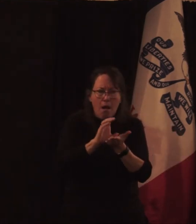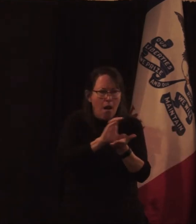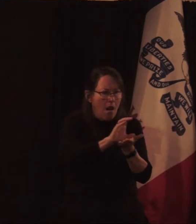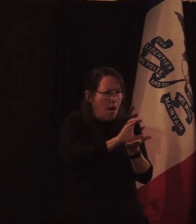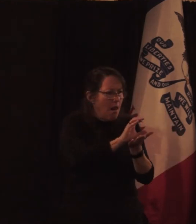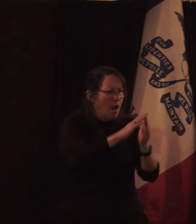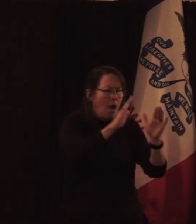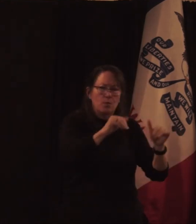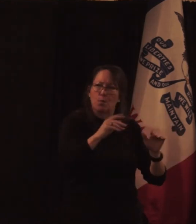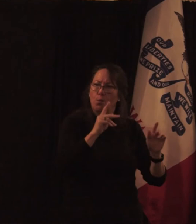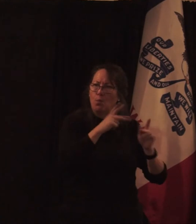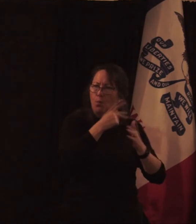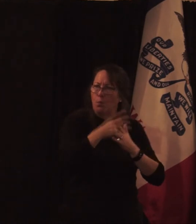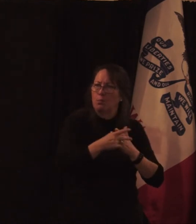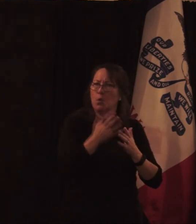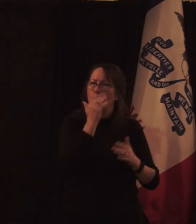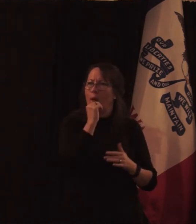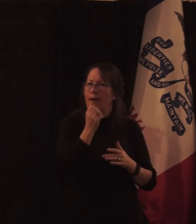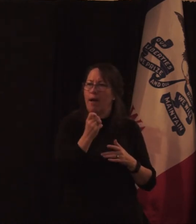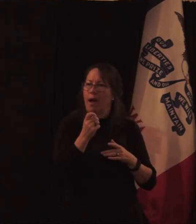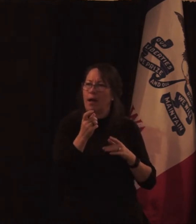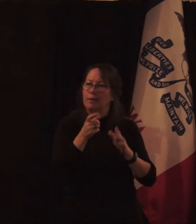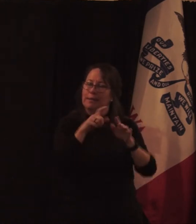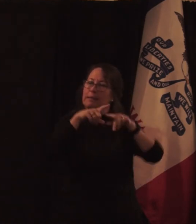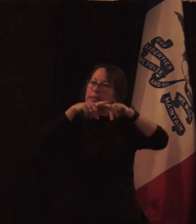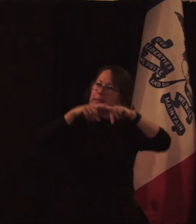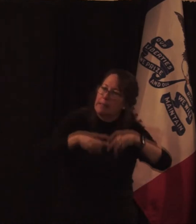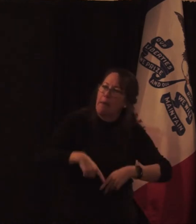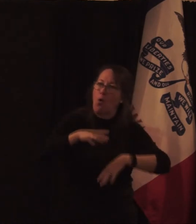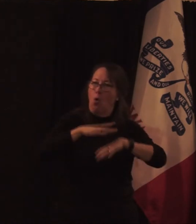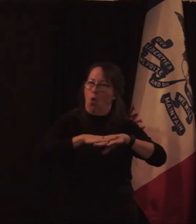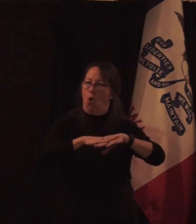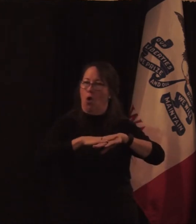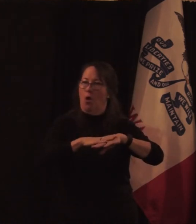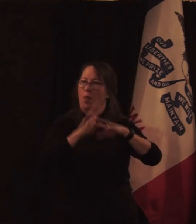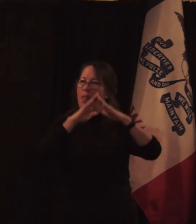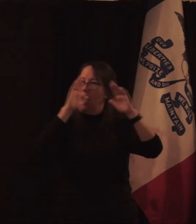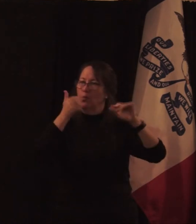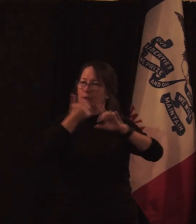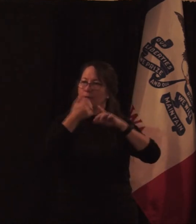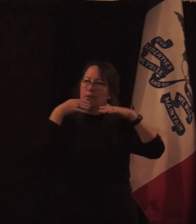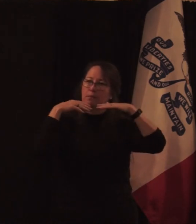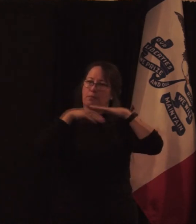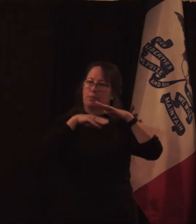federal housing programs, why not make it contingent on them being